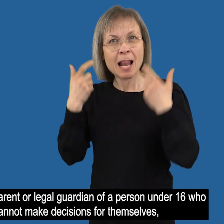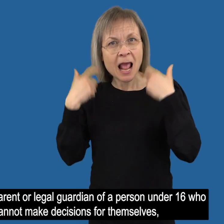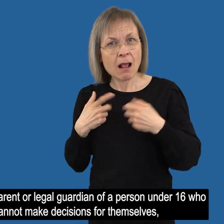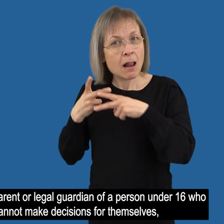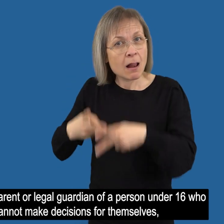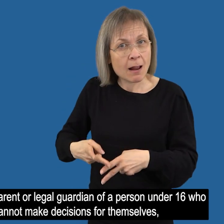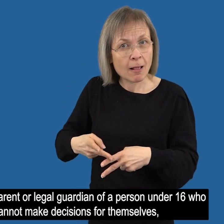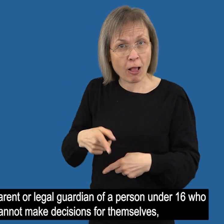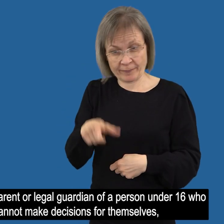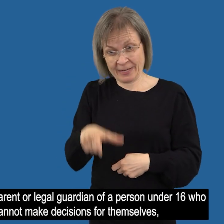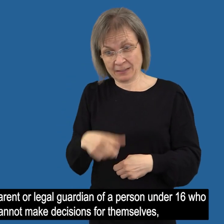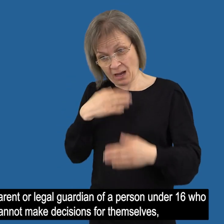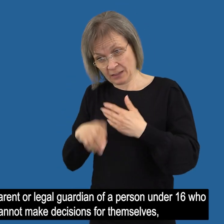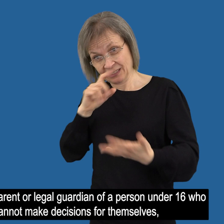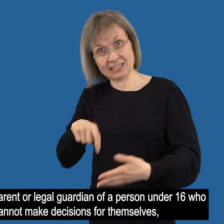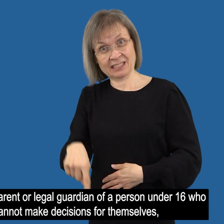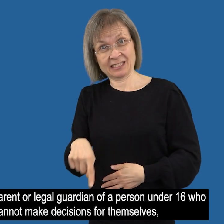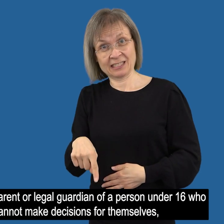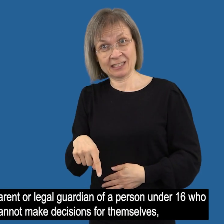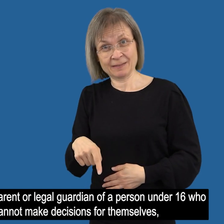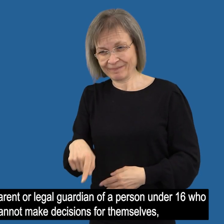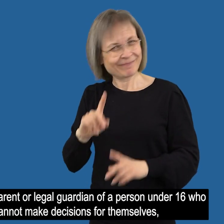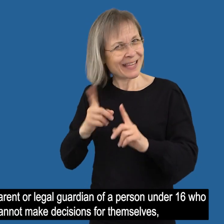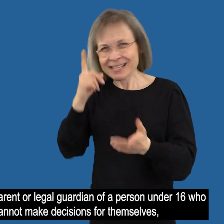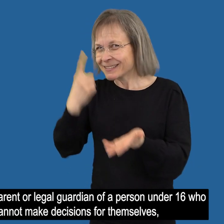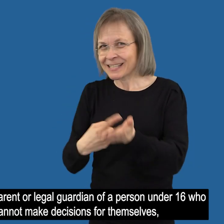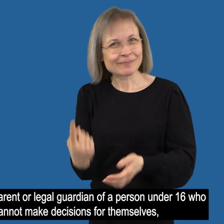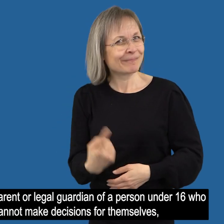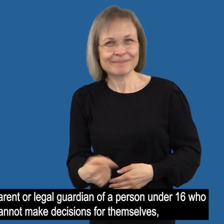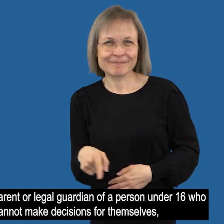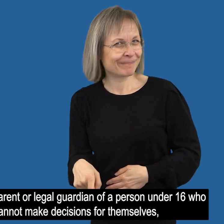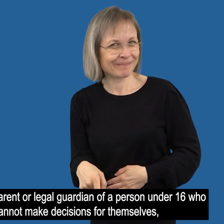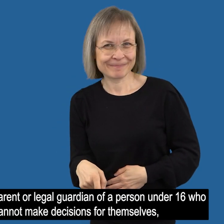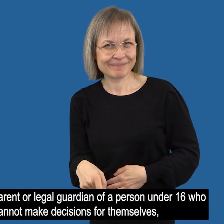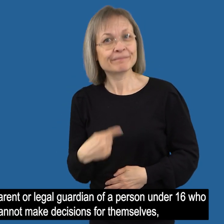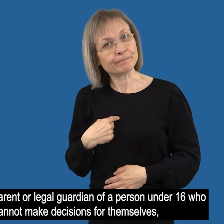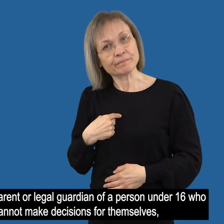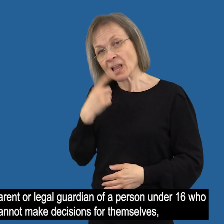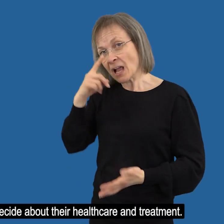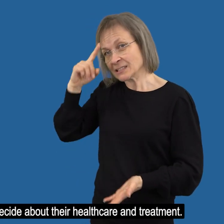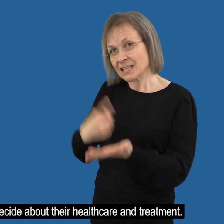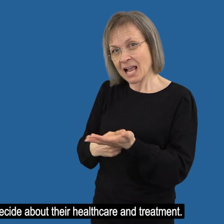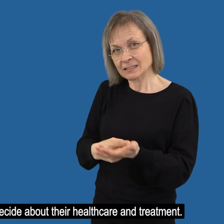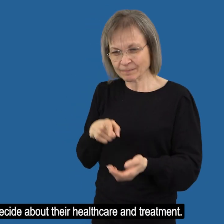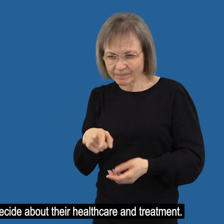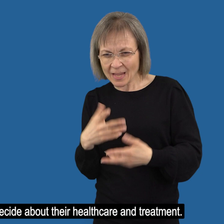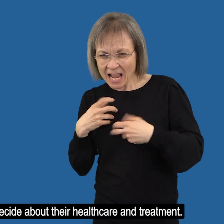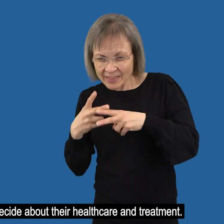If I am a parent or legal guardian of a person under 16 who cannot make decisions for themselves, I can decide about their healthcare